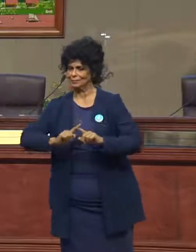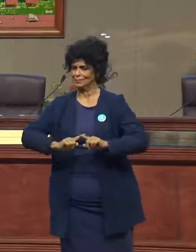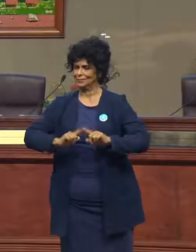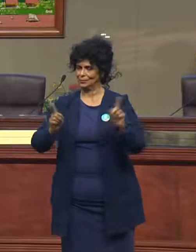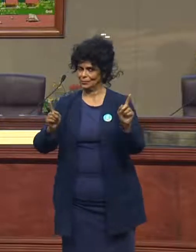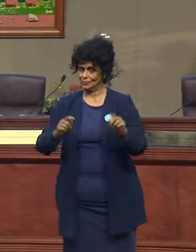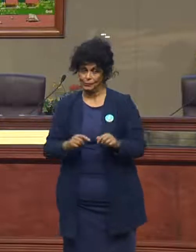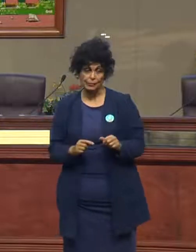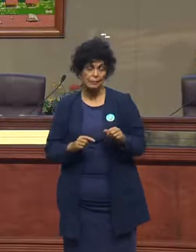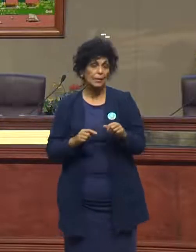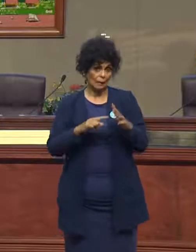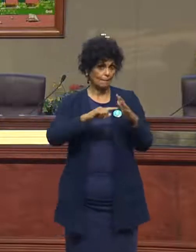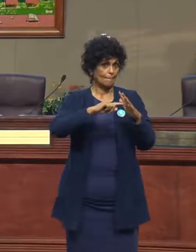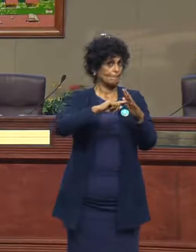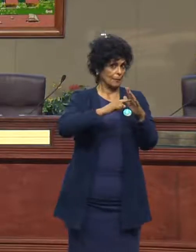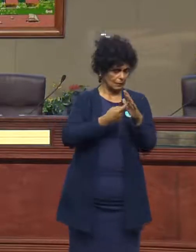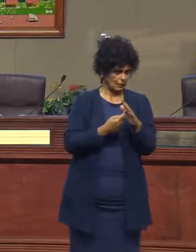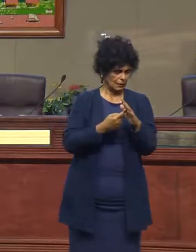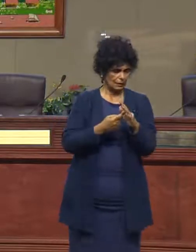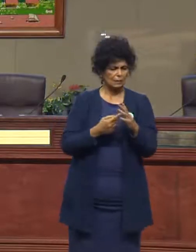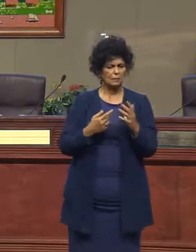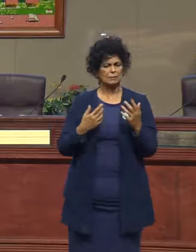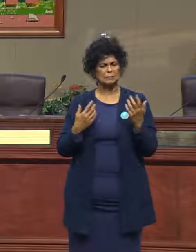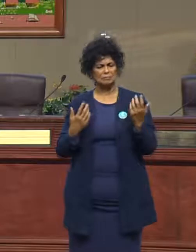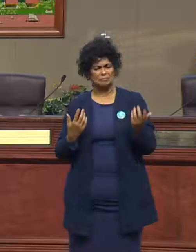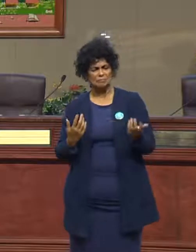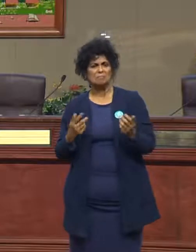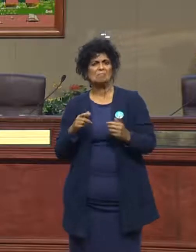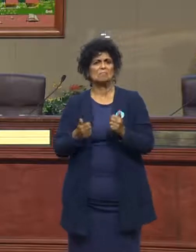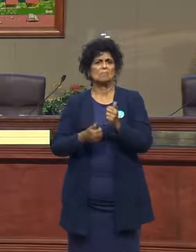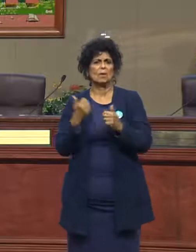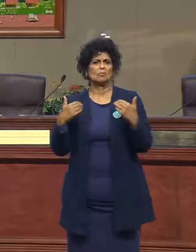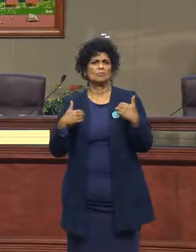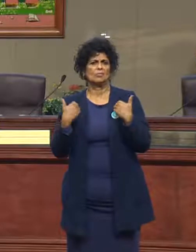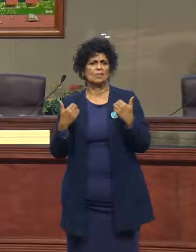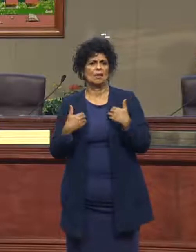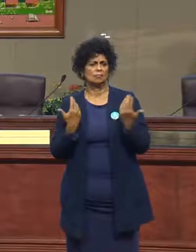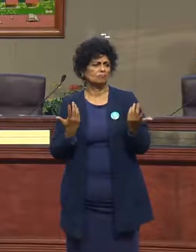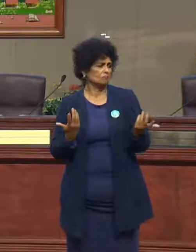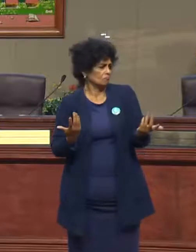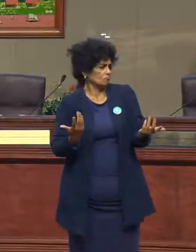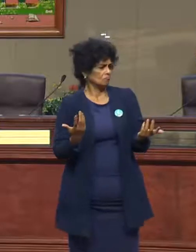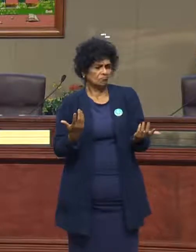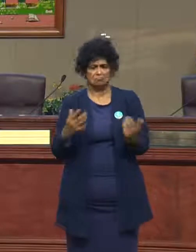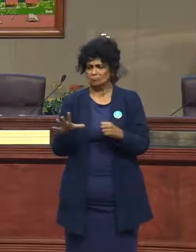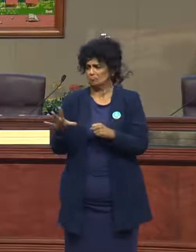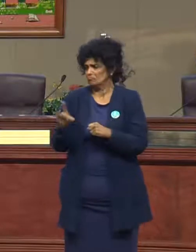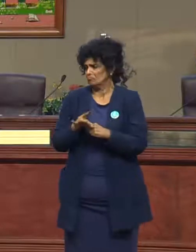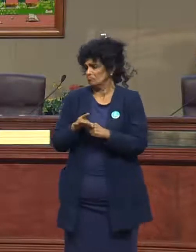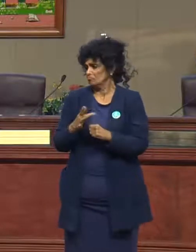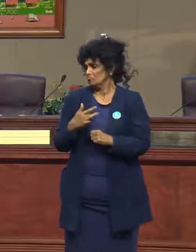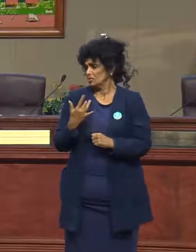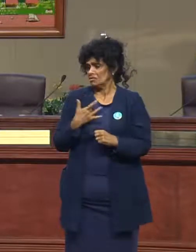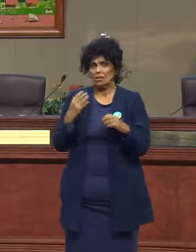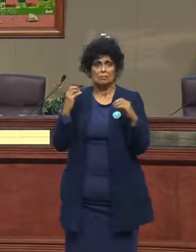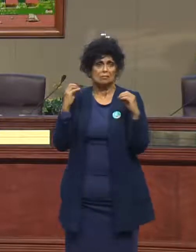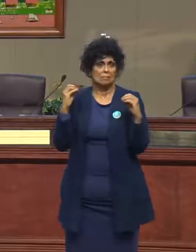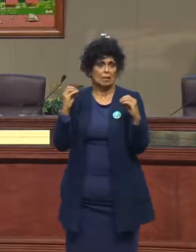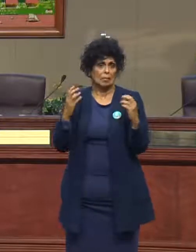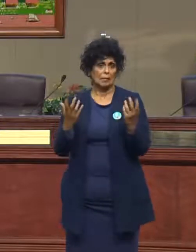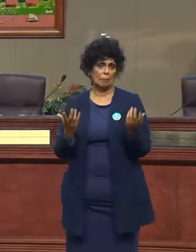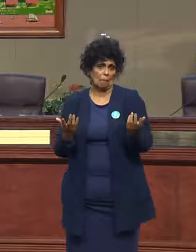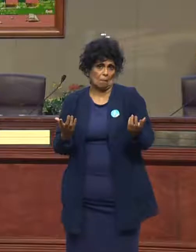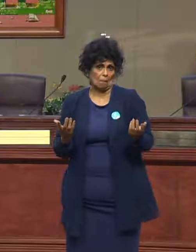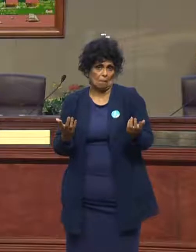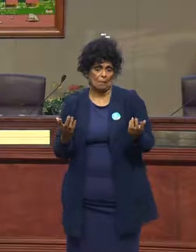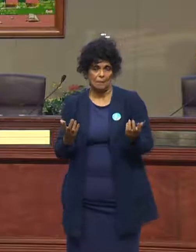mostly asymptomatic and not requiring hospitalization. But now the virus had changed.